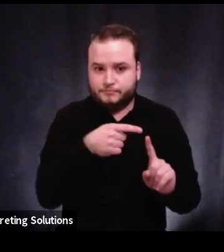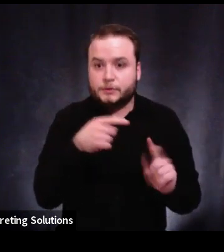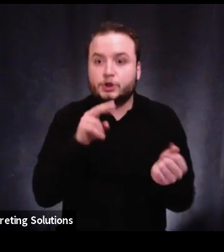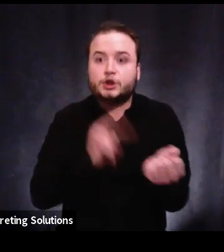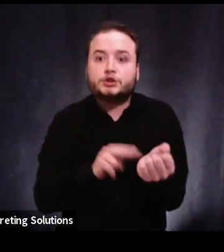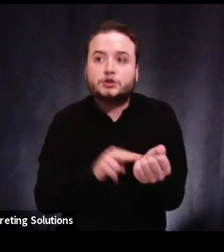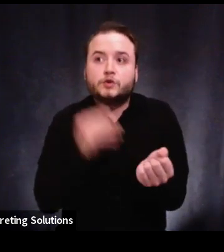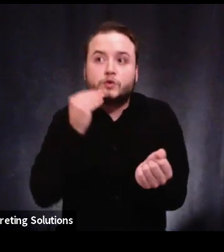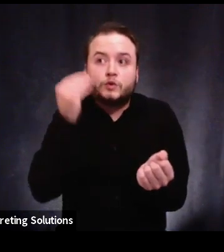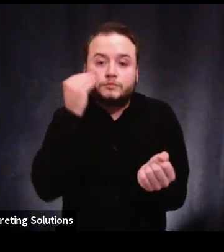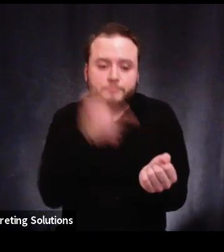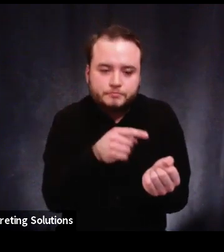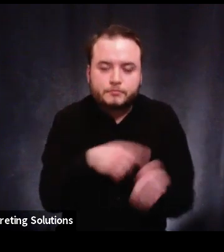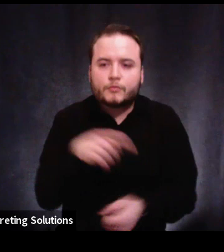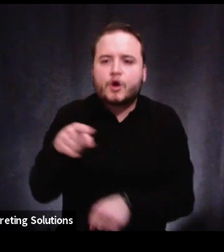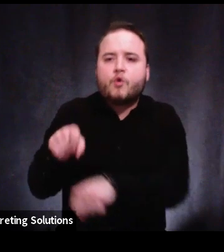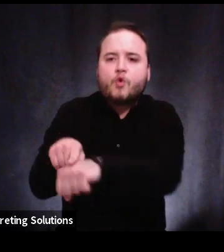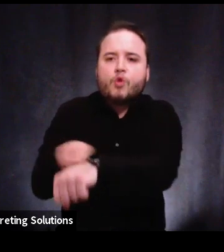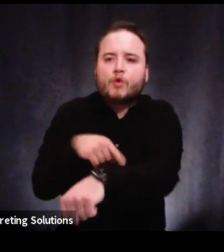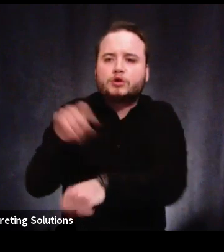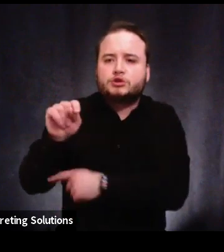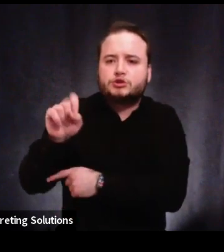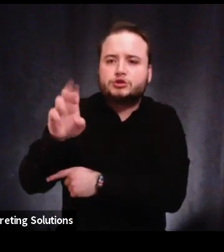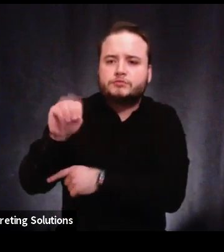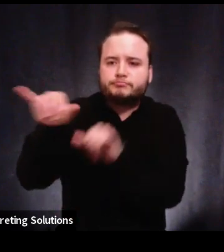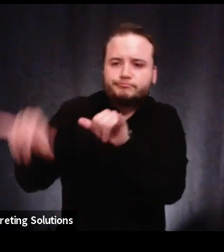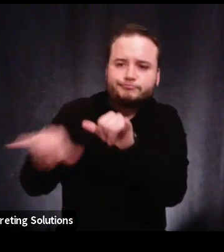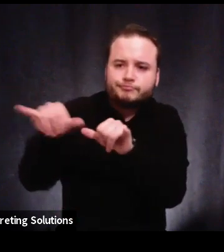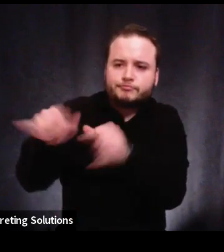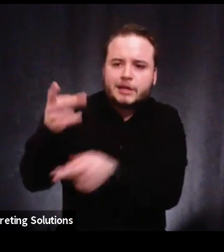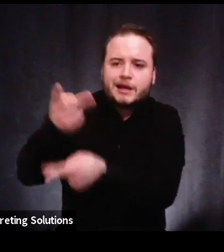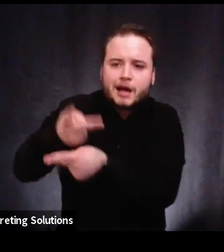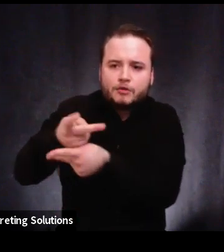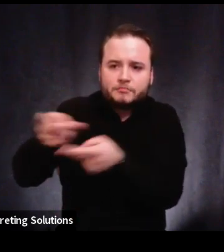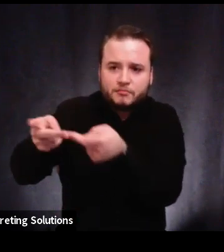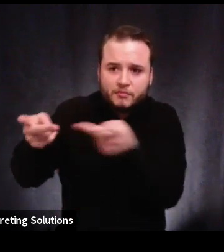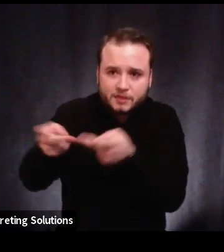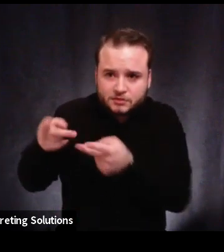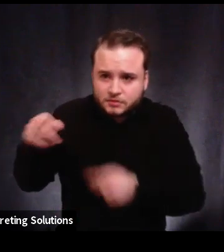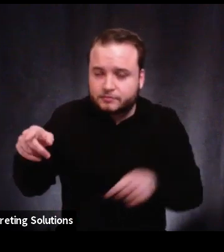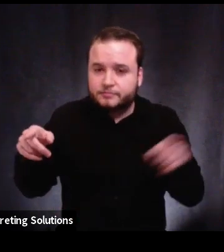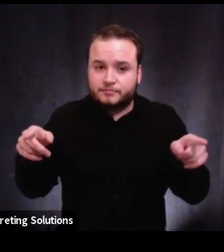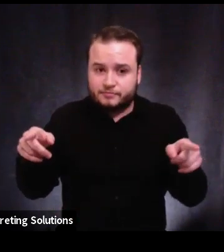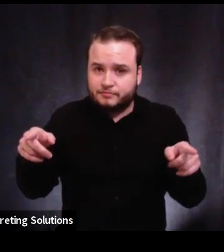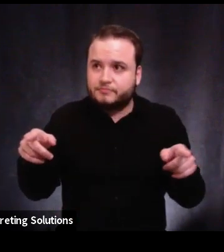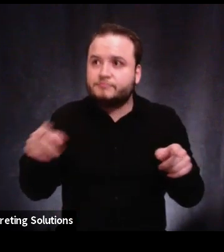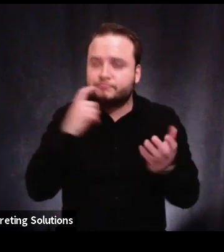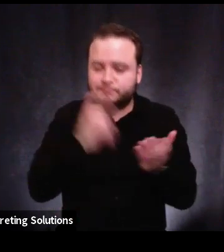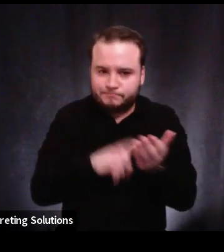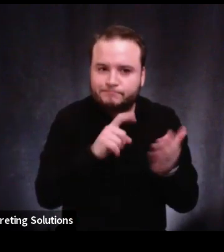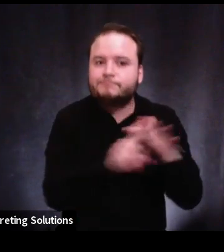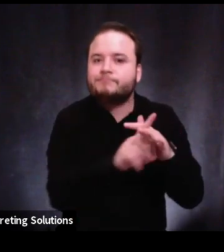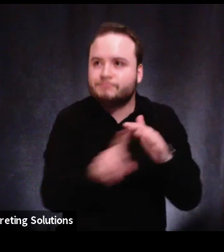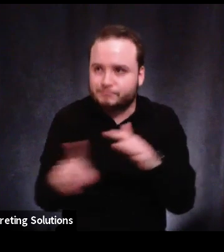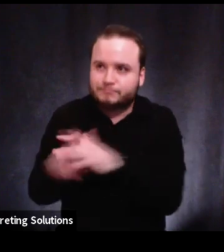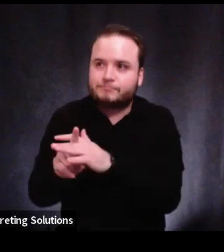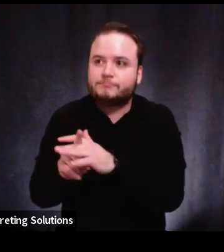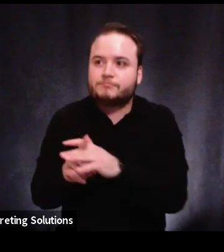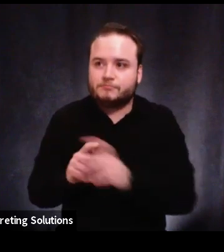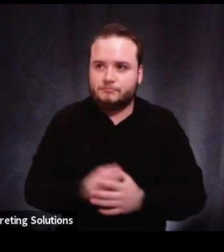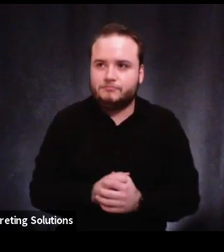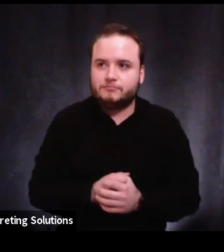to acknowledge that, you know, we have prioritized testing for that group,